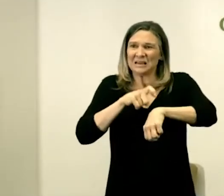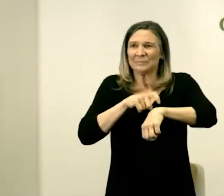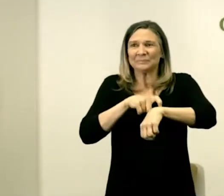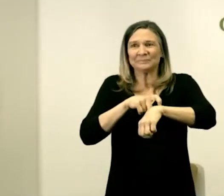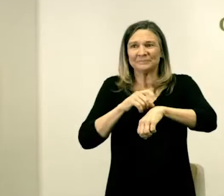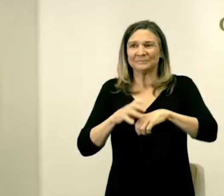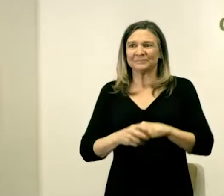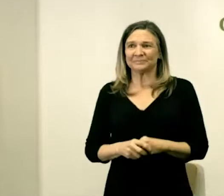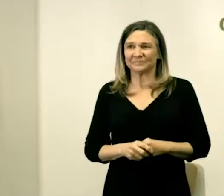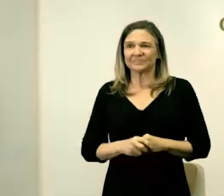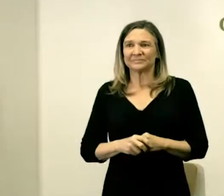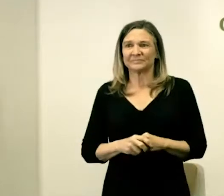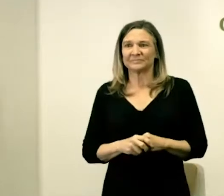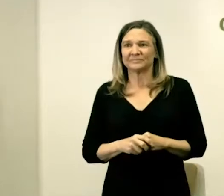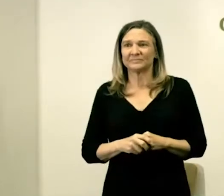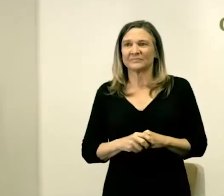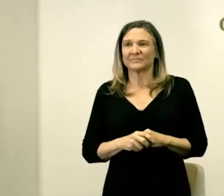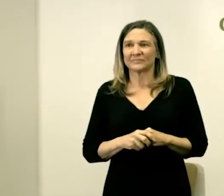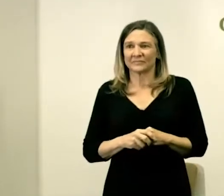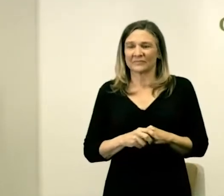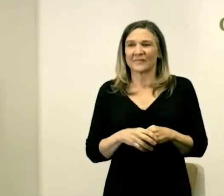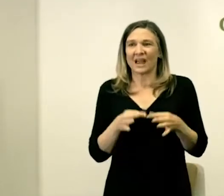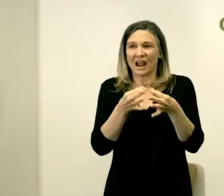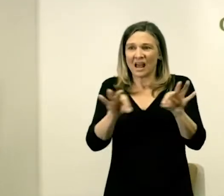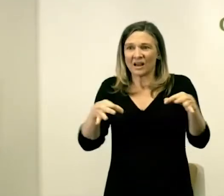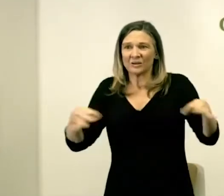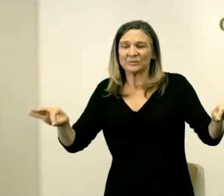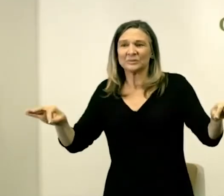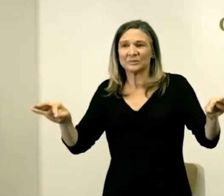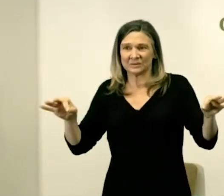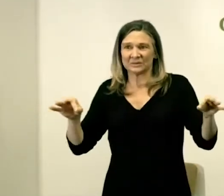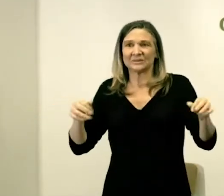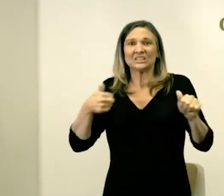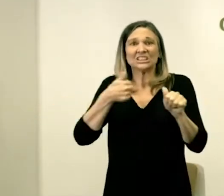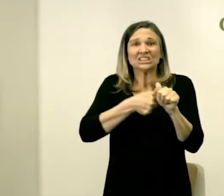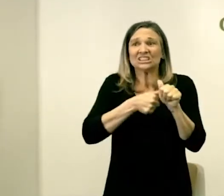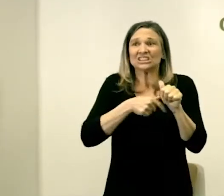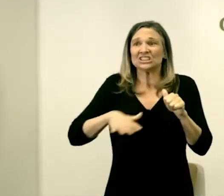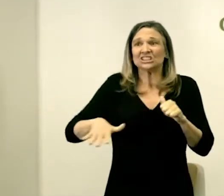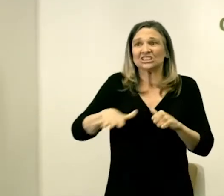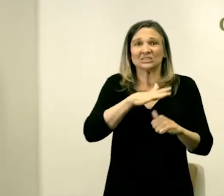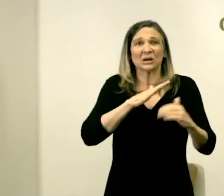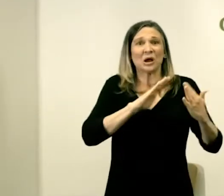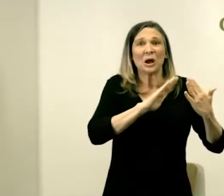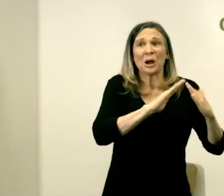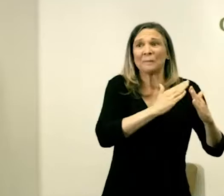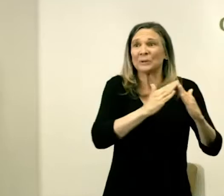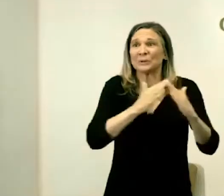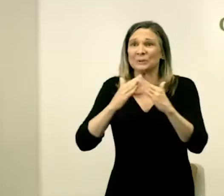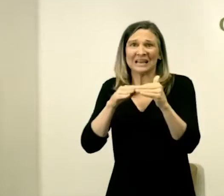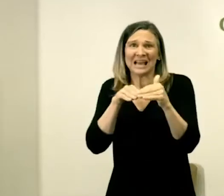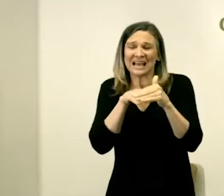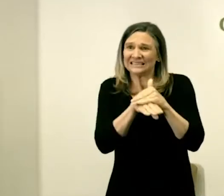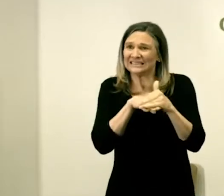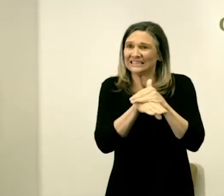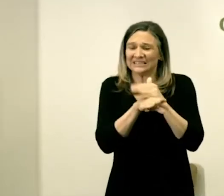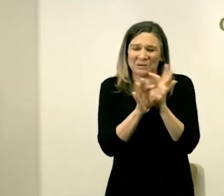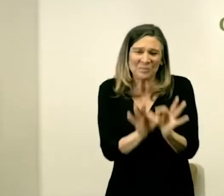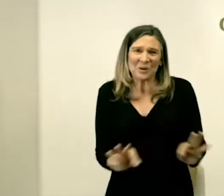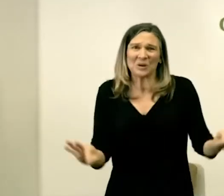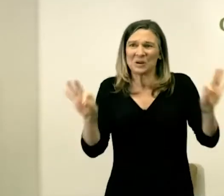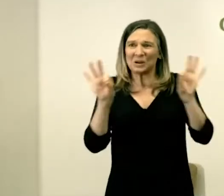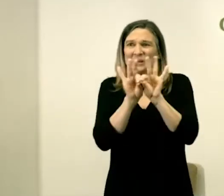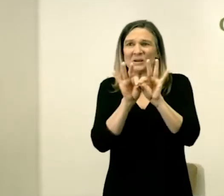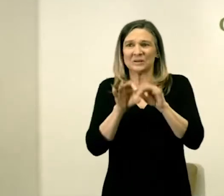by trusted messengers within each community. Accessibility is absolutely key to